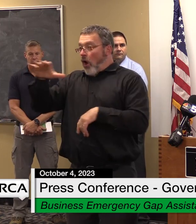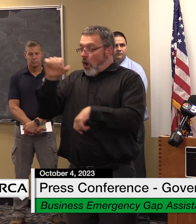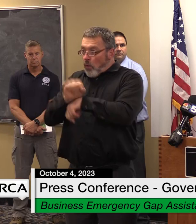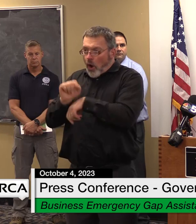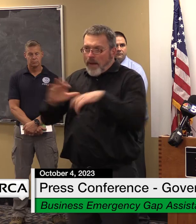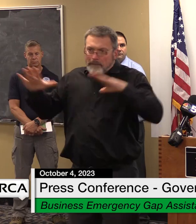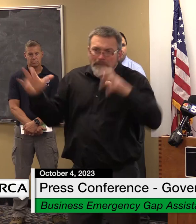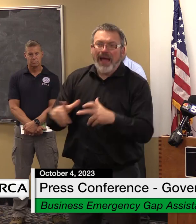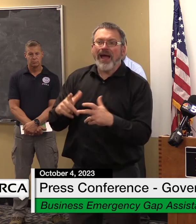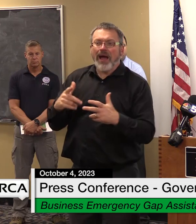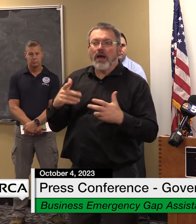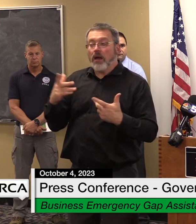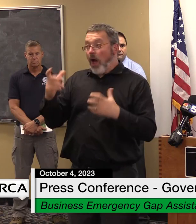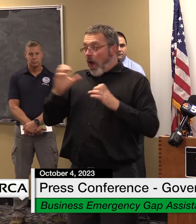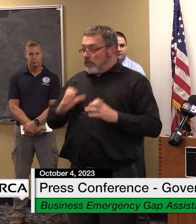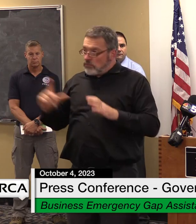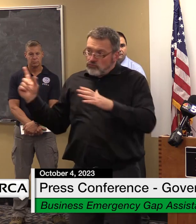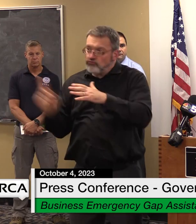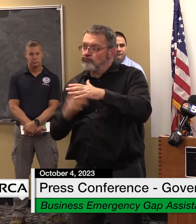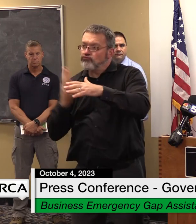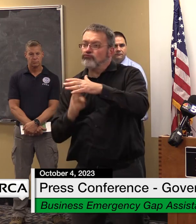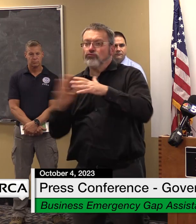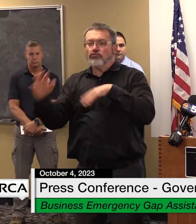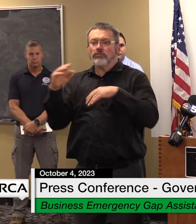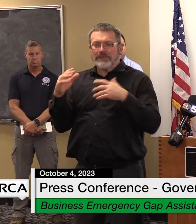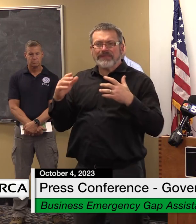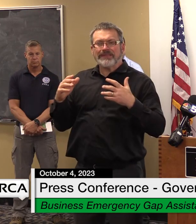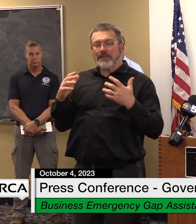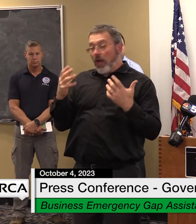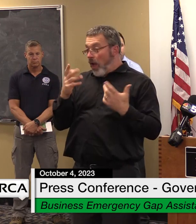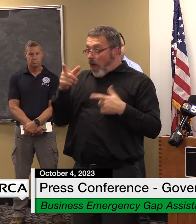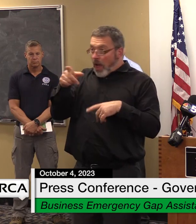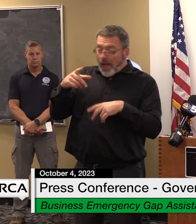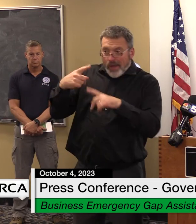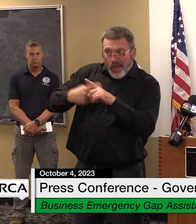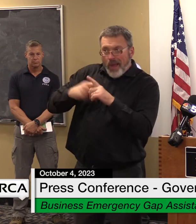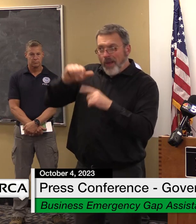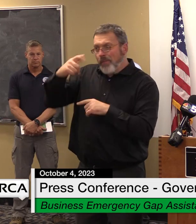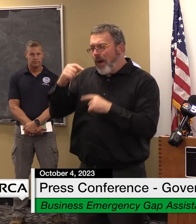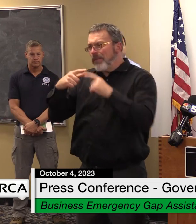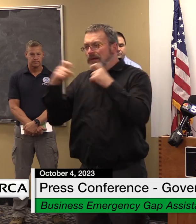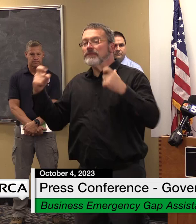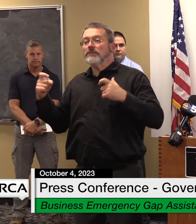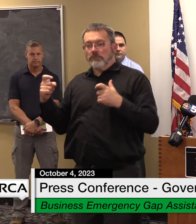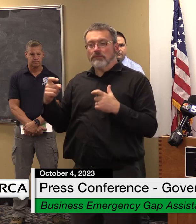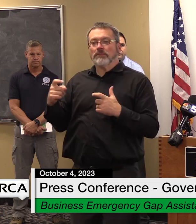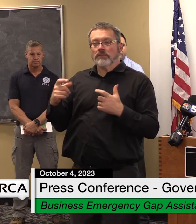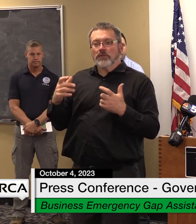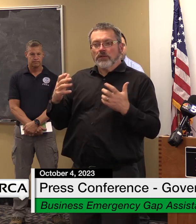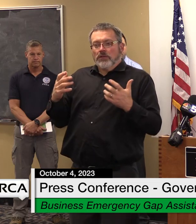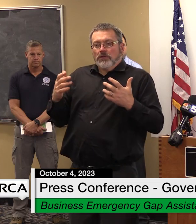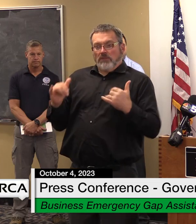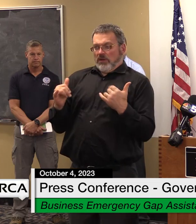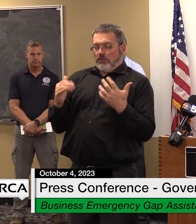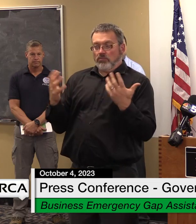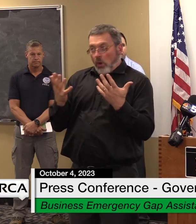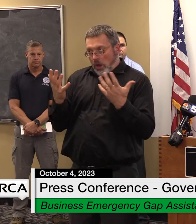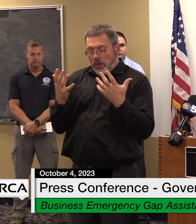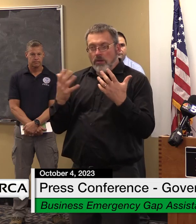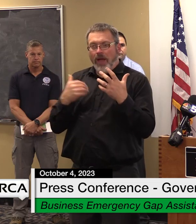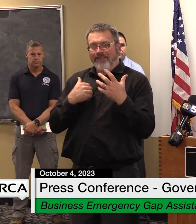customers being served, tenants being served. To give you an idea on the numbers, we've